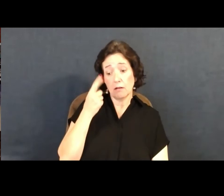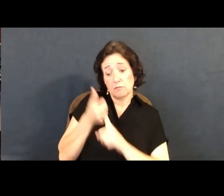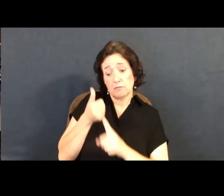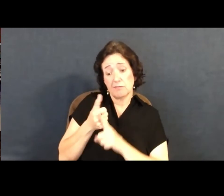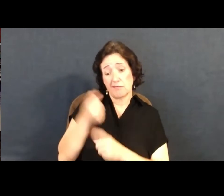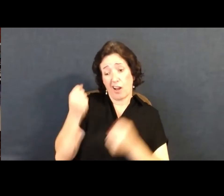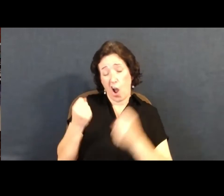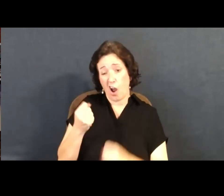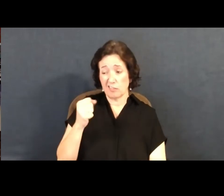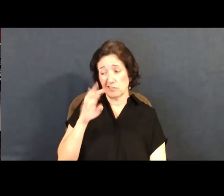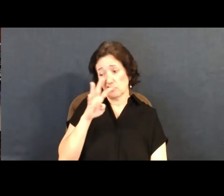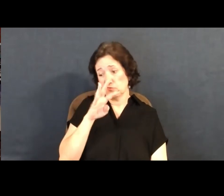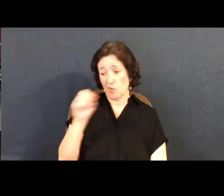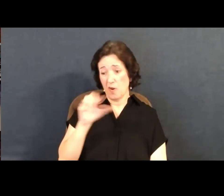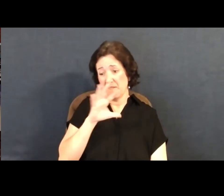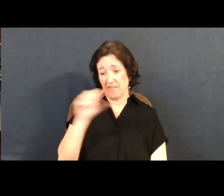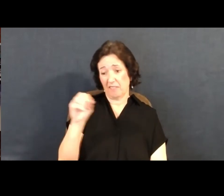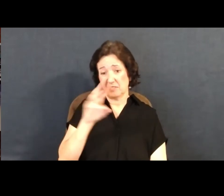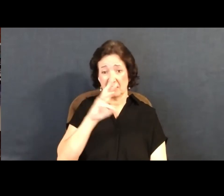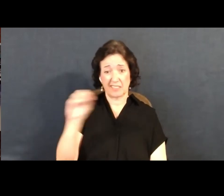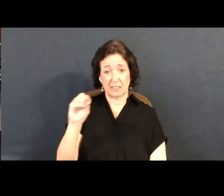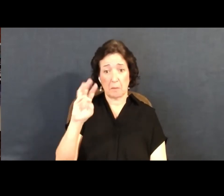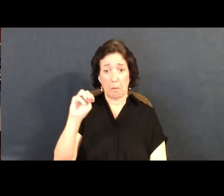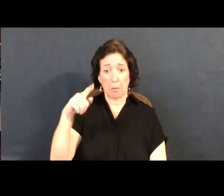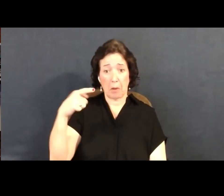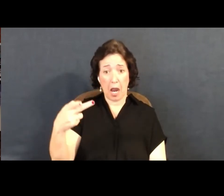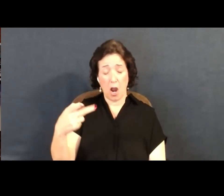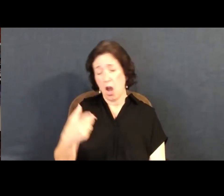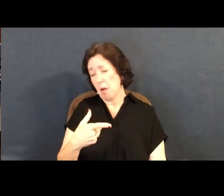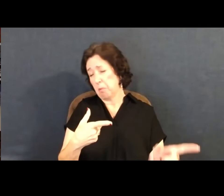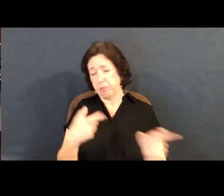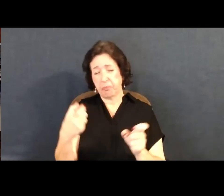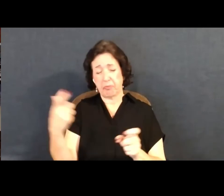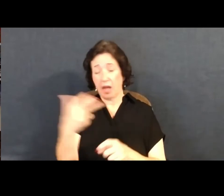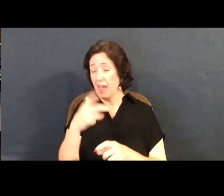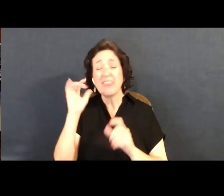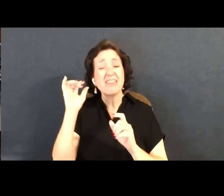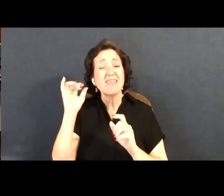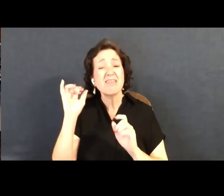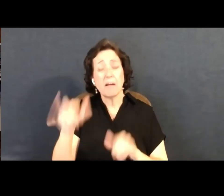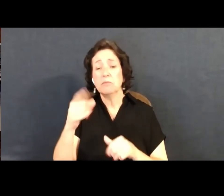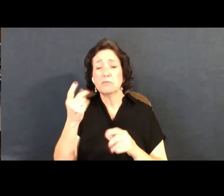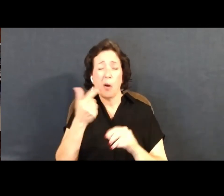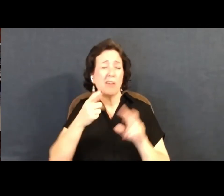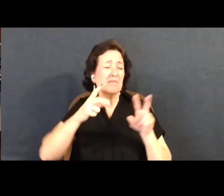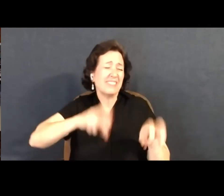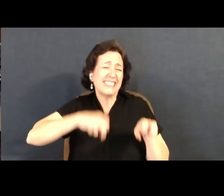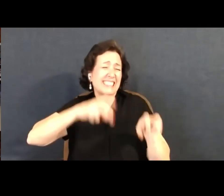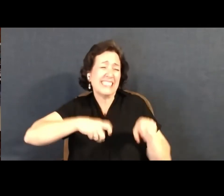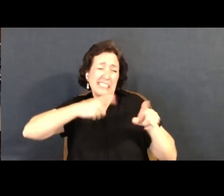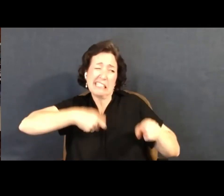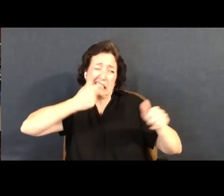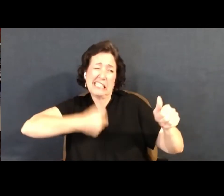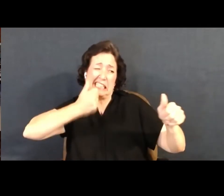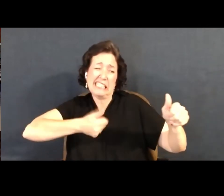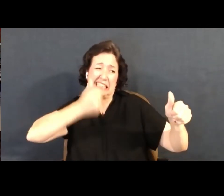hour past our house back in the day. And when it did, old Bear chasing it as hard as it could, couldn't come anywhere near catching a